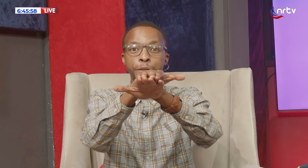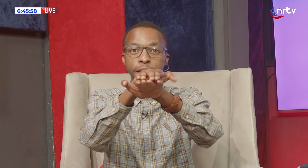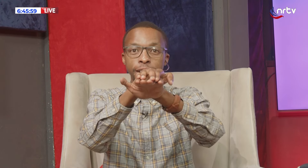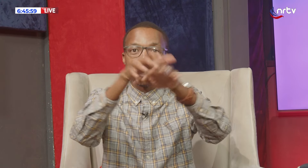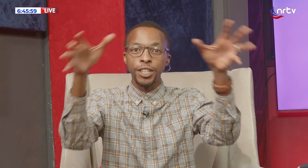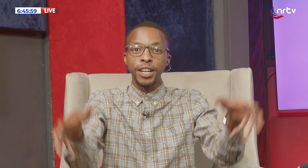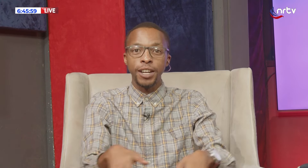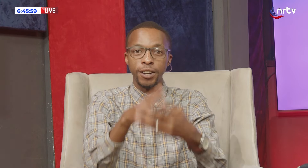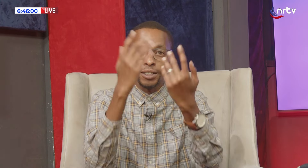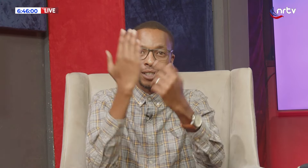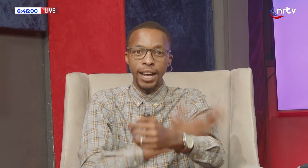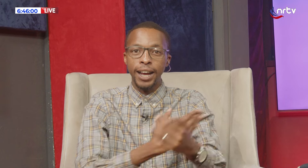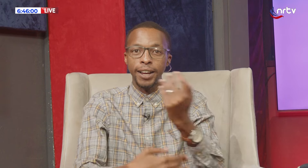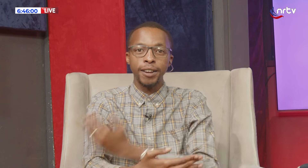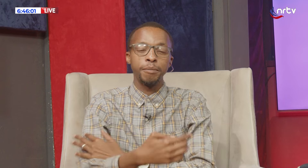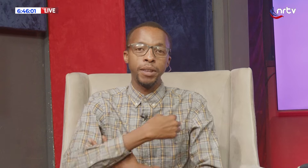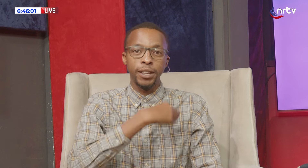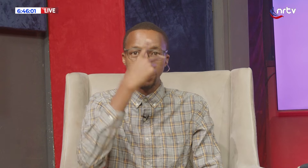Fish, eagle, tired, me seeing.